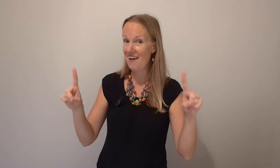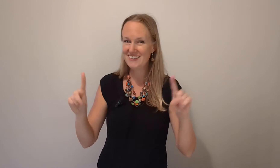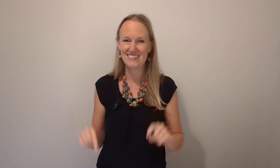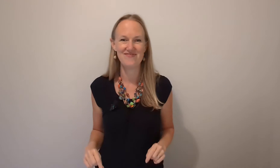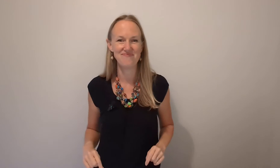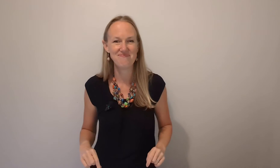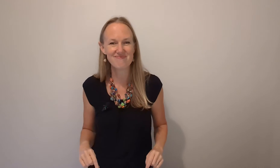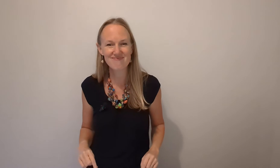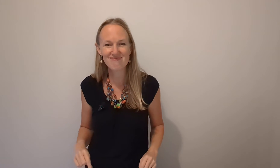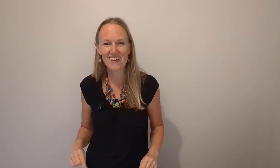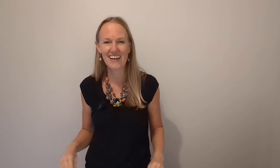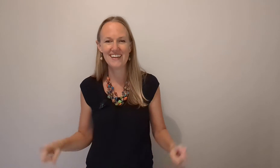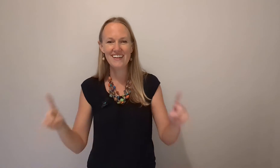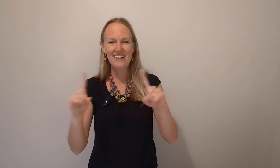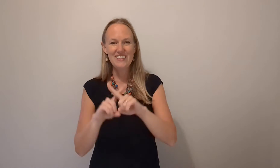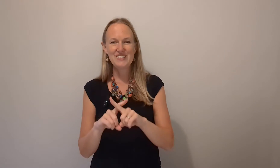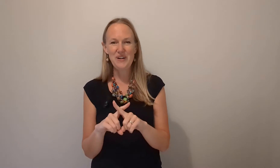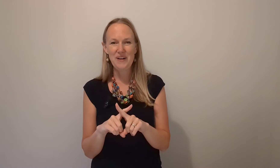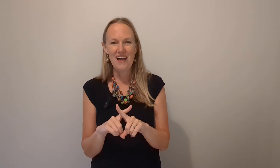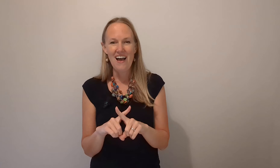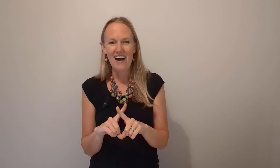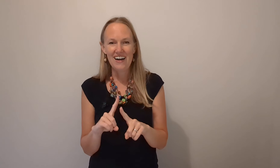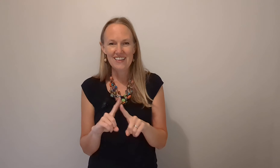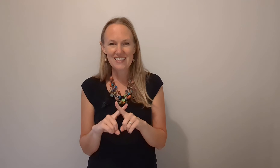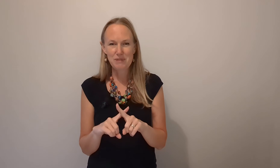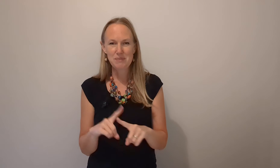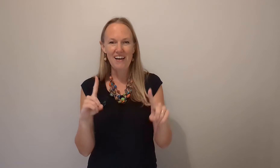But, okay, so I lost my spot.